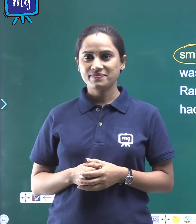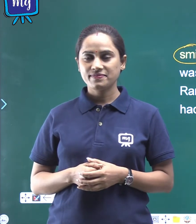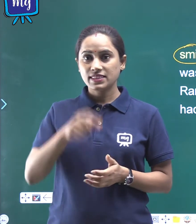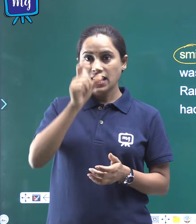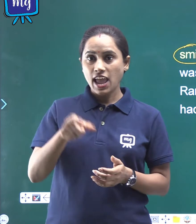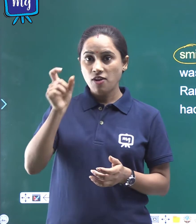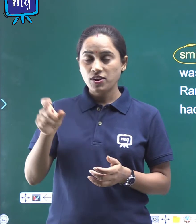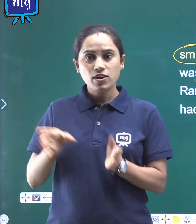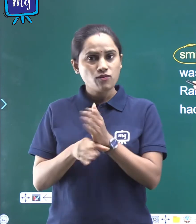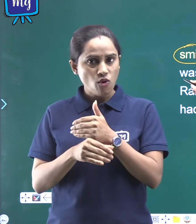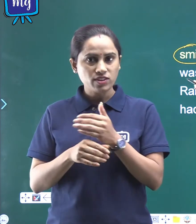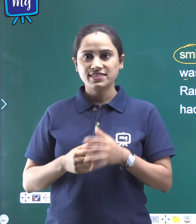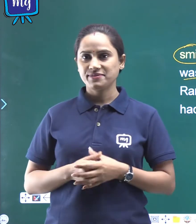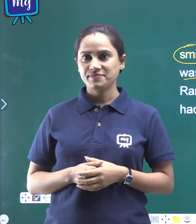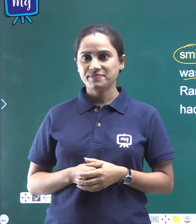Everyone was